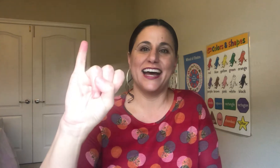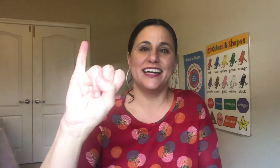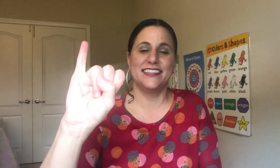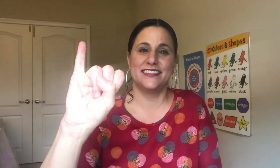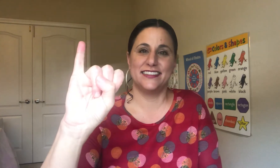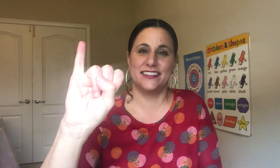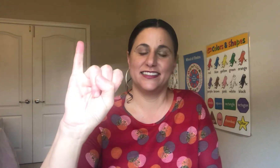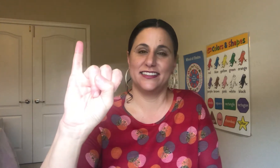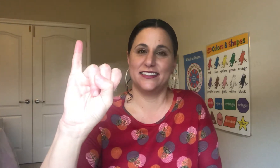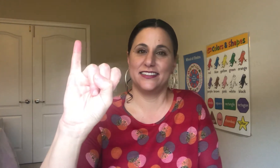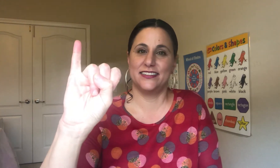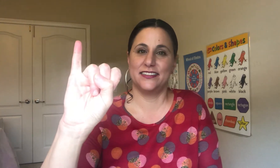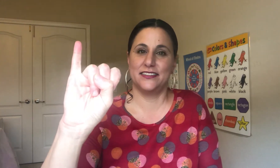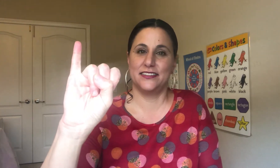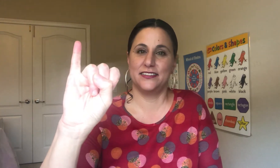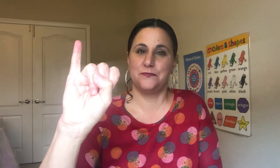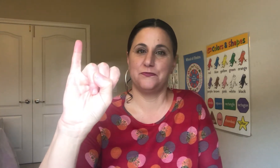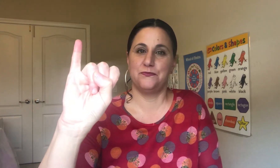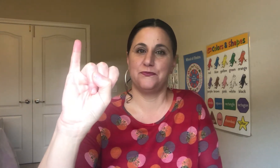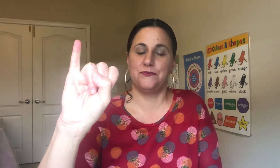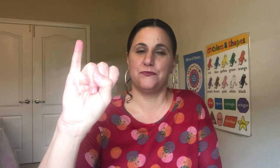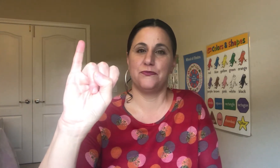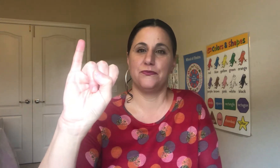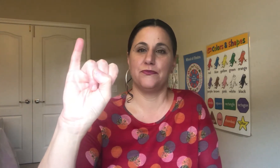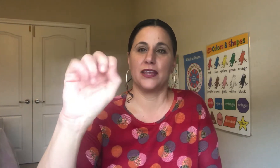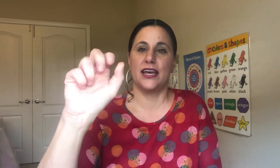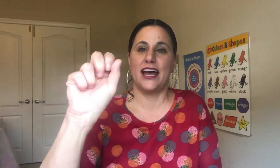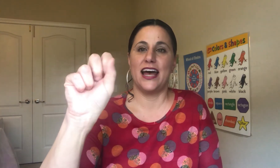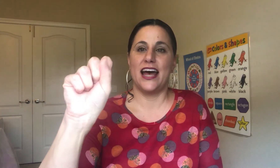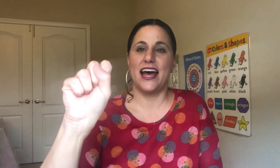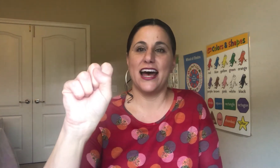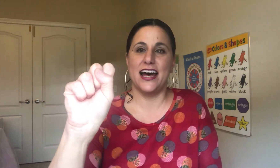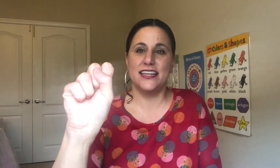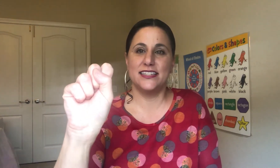s